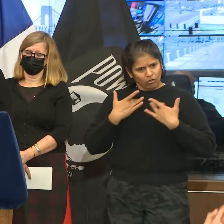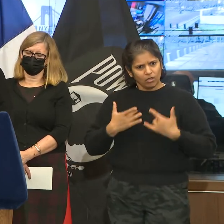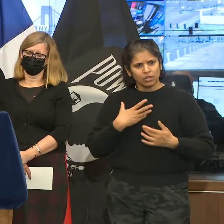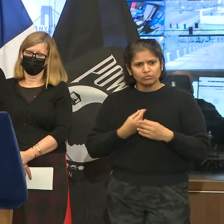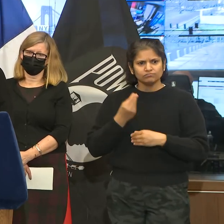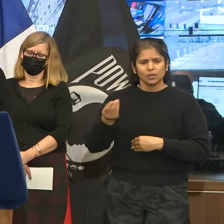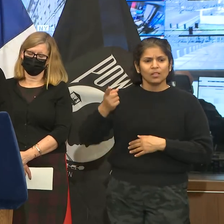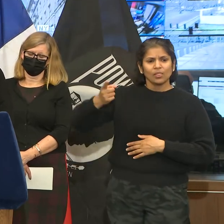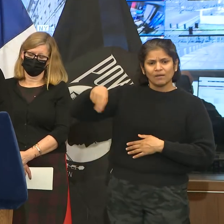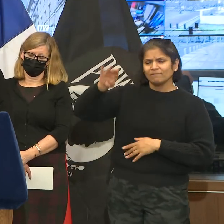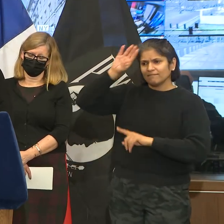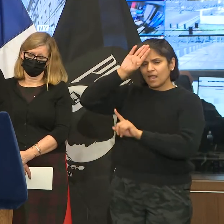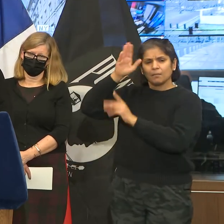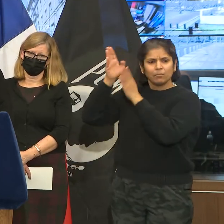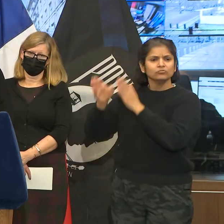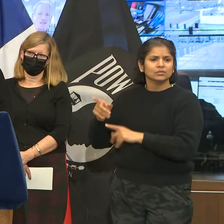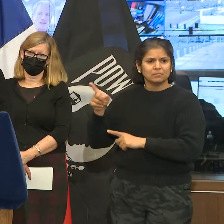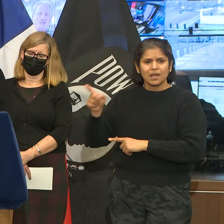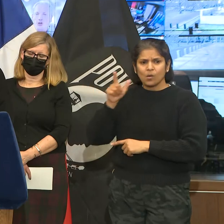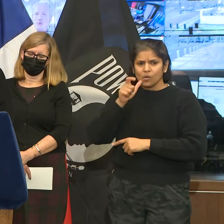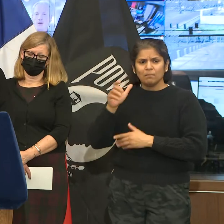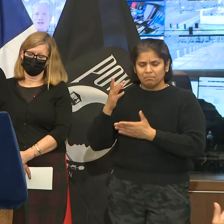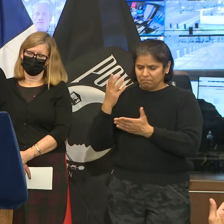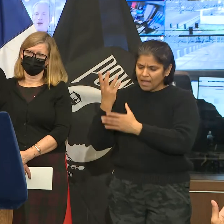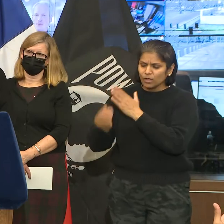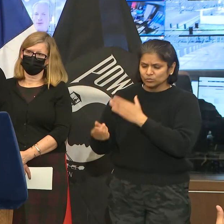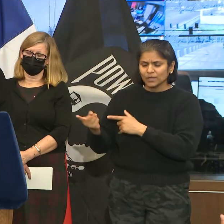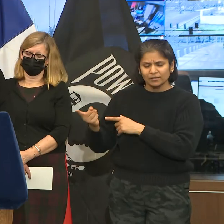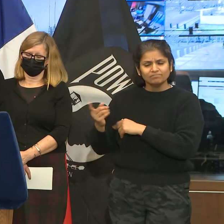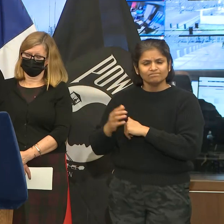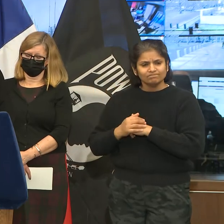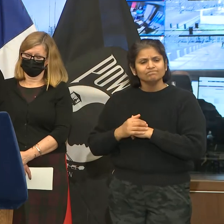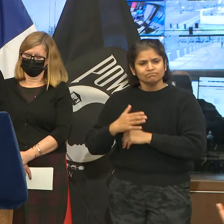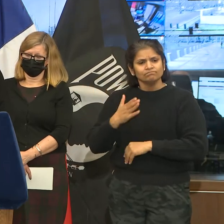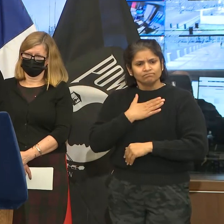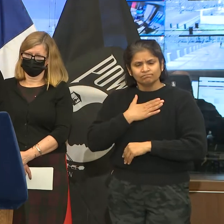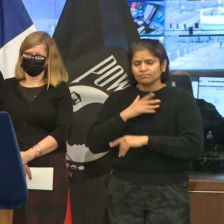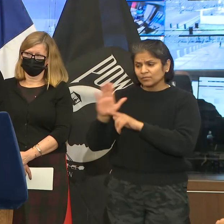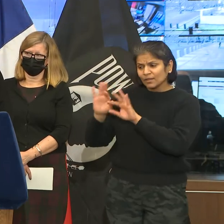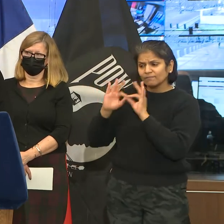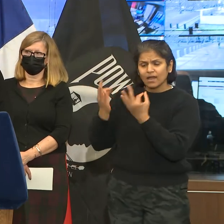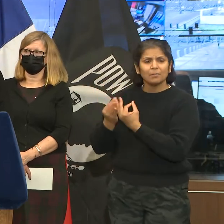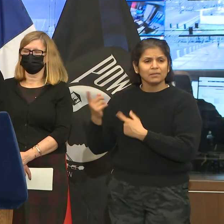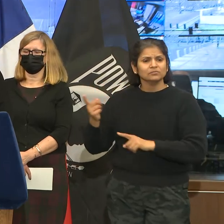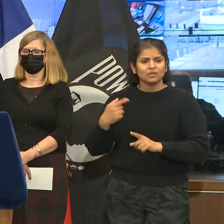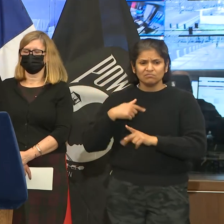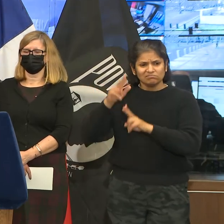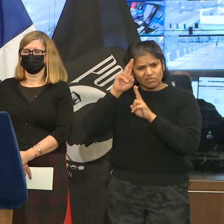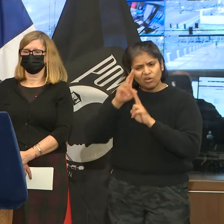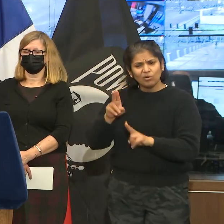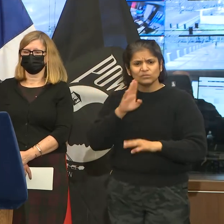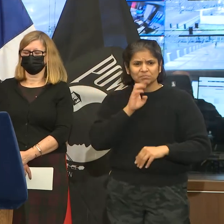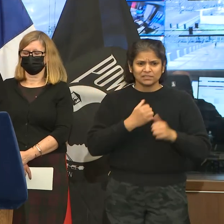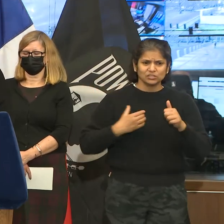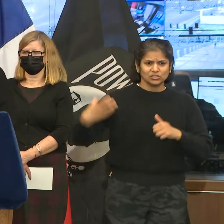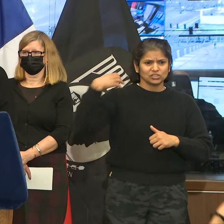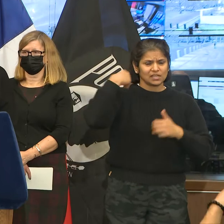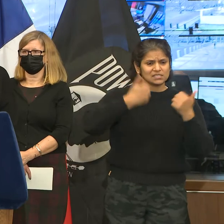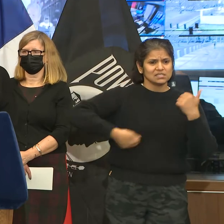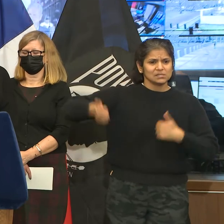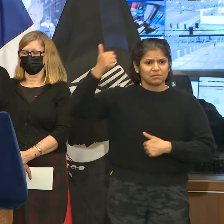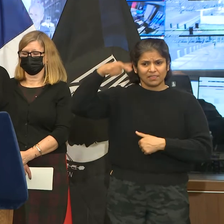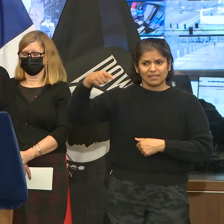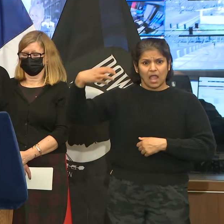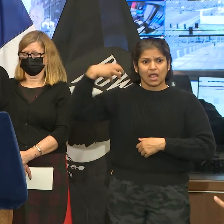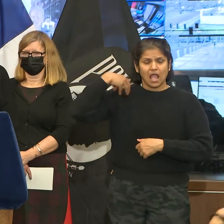But here's where it all takes place. And I'm honored to be the chairperson of the committee that will help